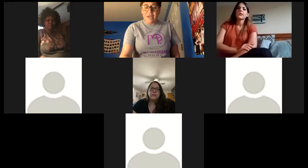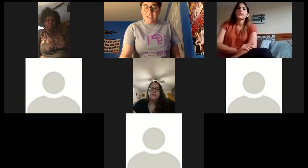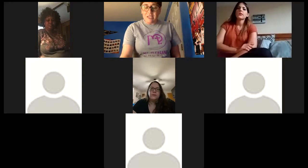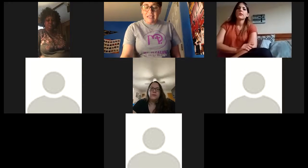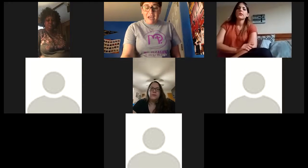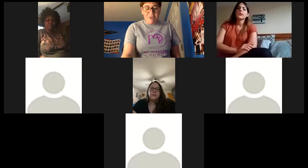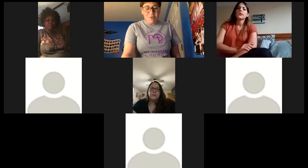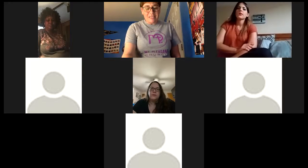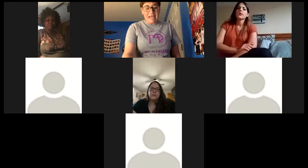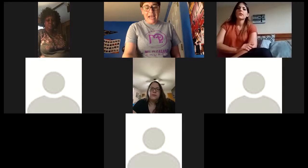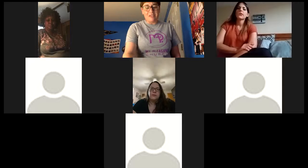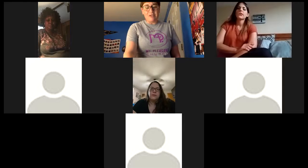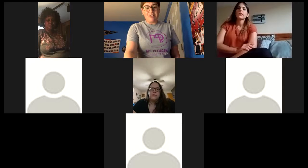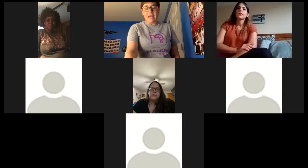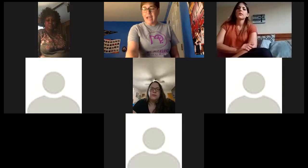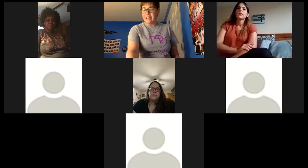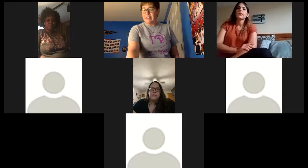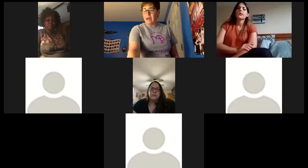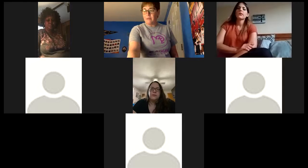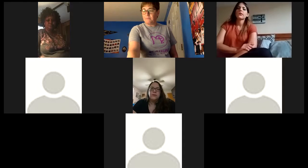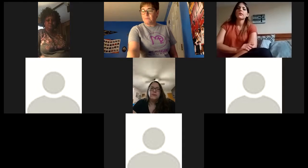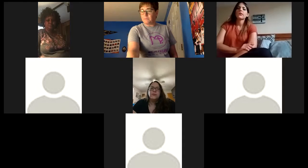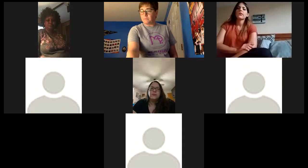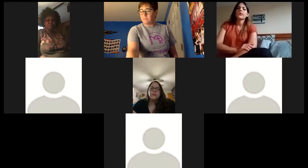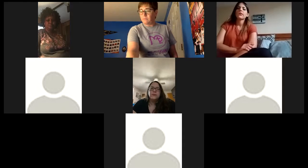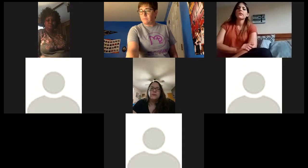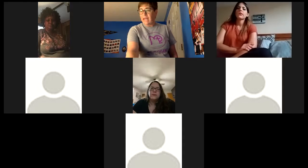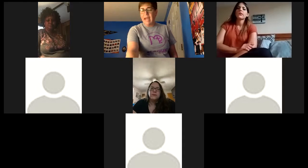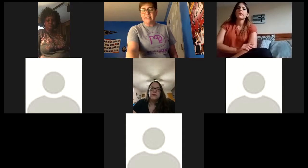But okay, so then the other ones it has on here, it has